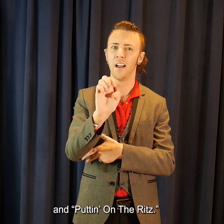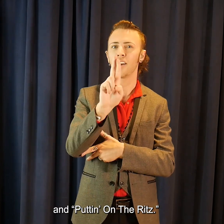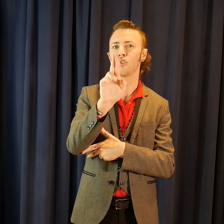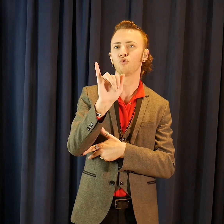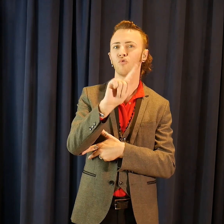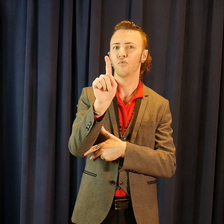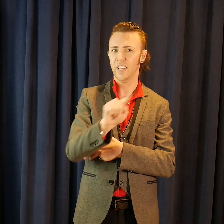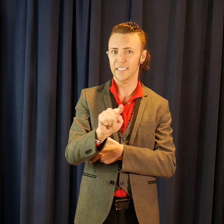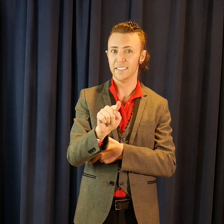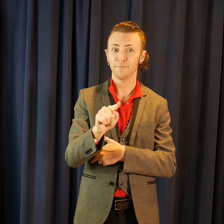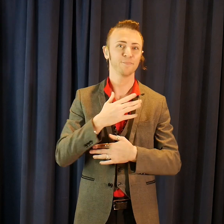Ritz.